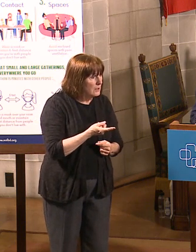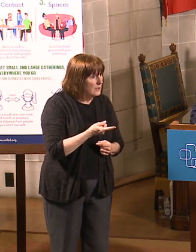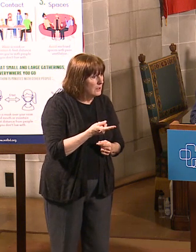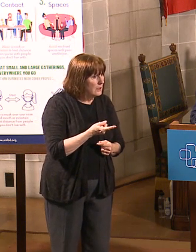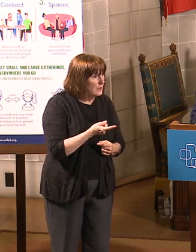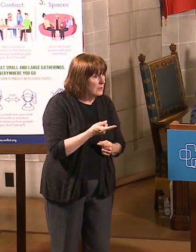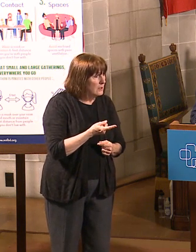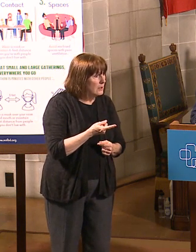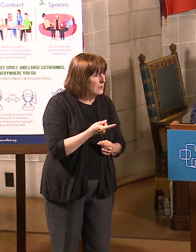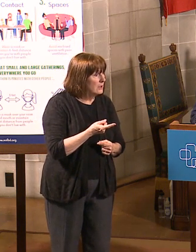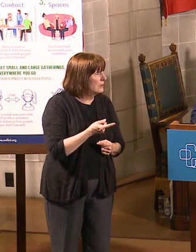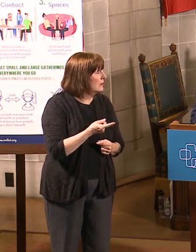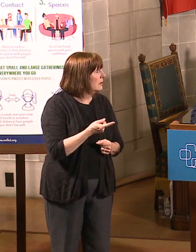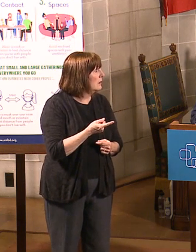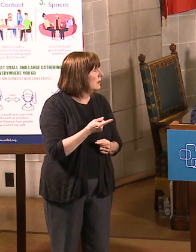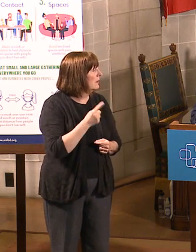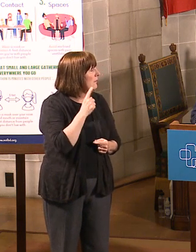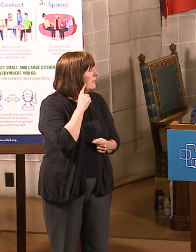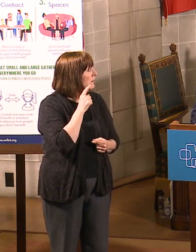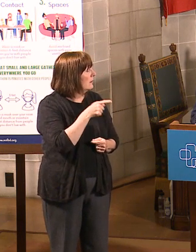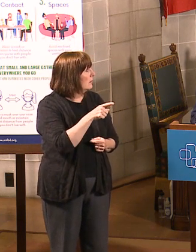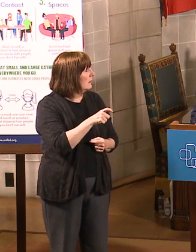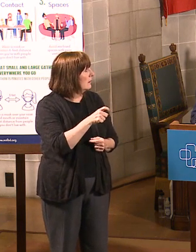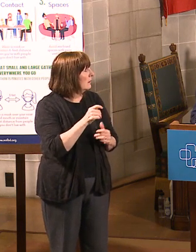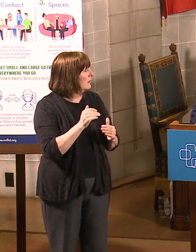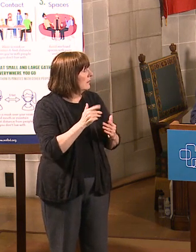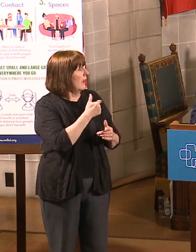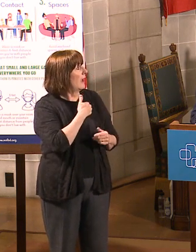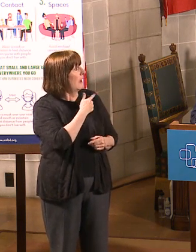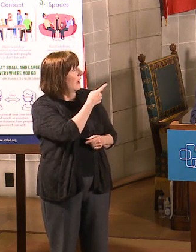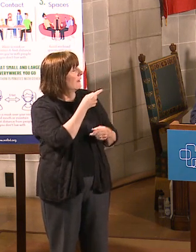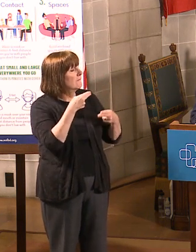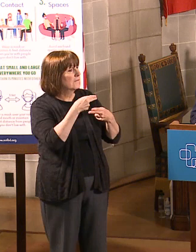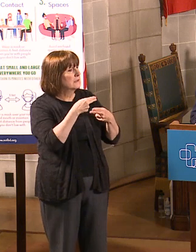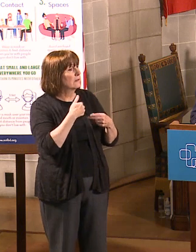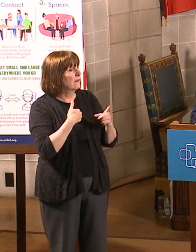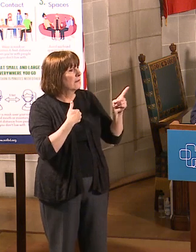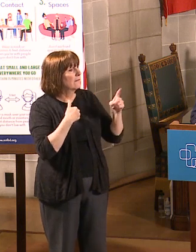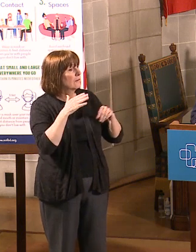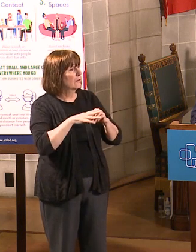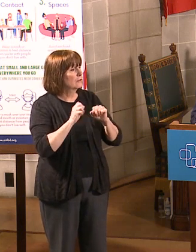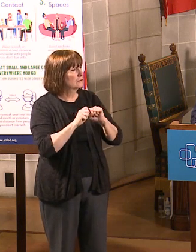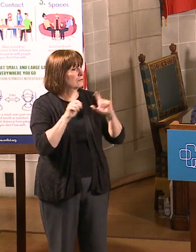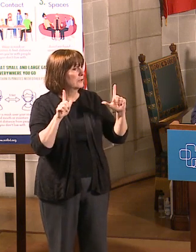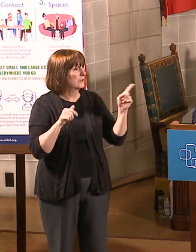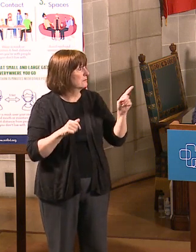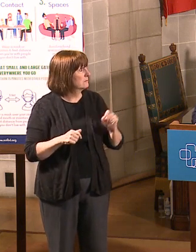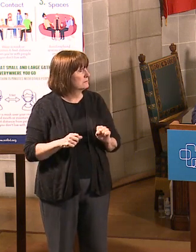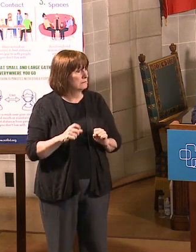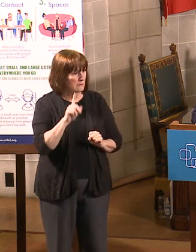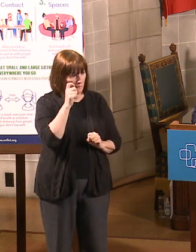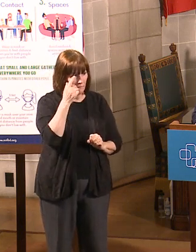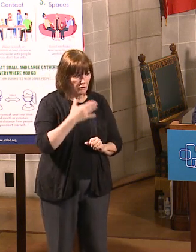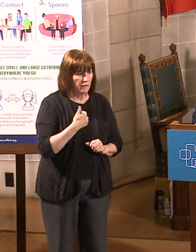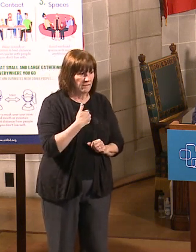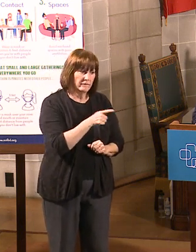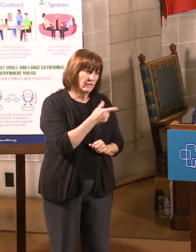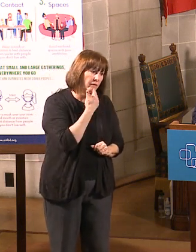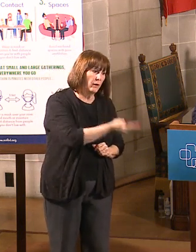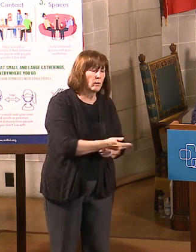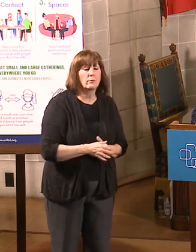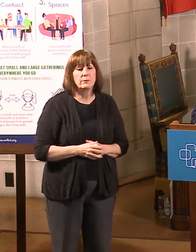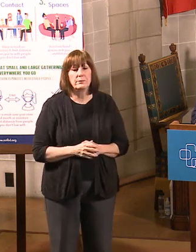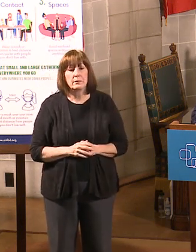Ryan needs to advance the slide, I think. Oh, we have it up here, Governor. It is on the screen. Okay. Yes. Thank you,